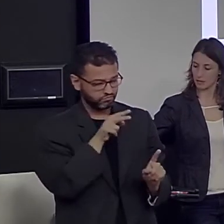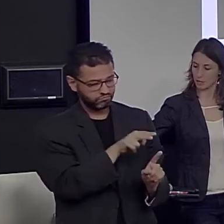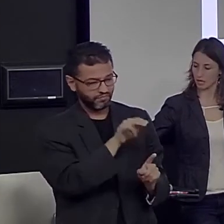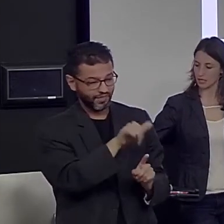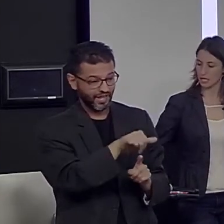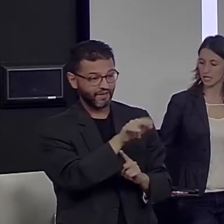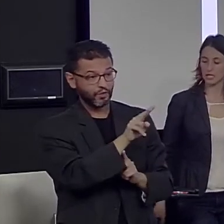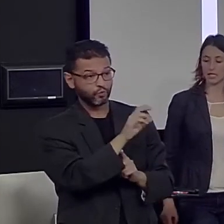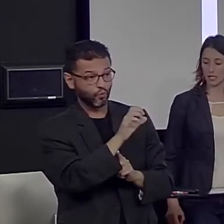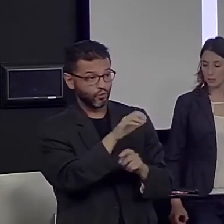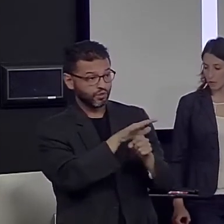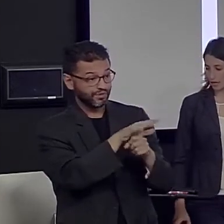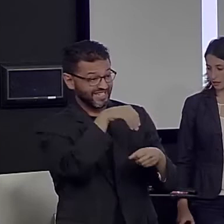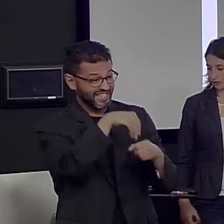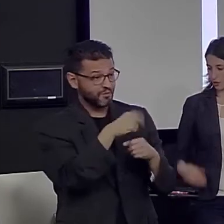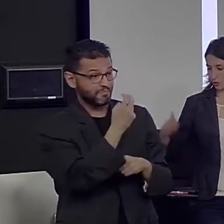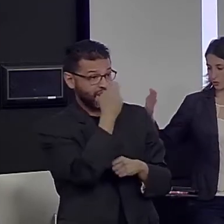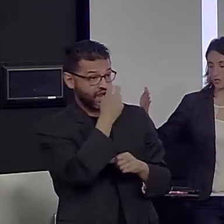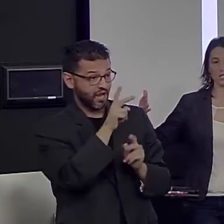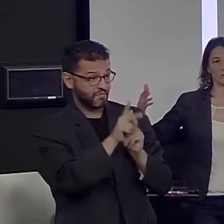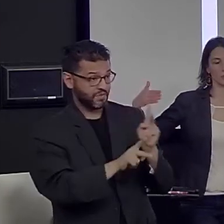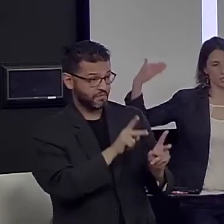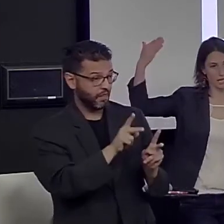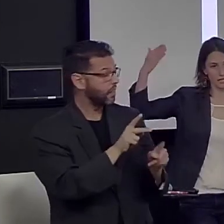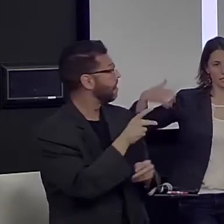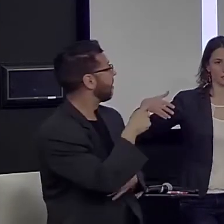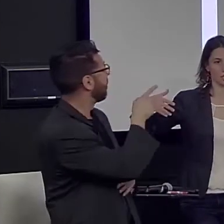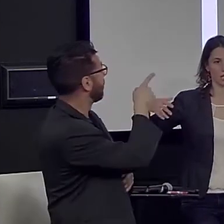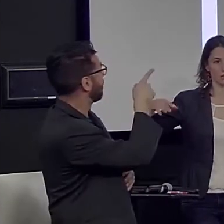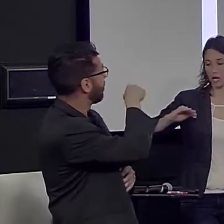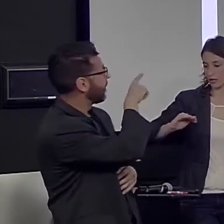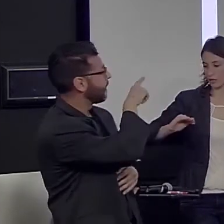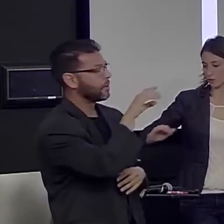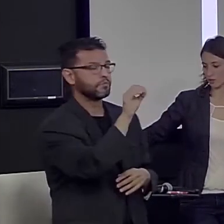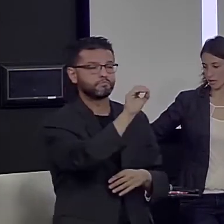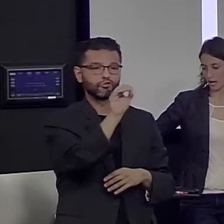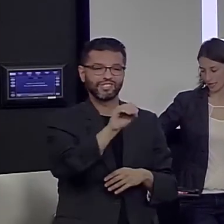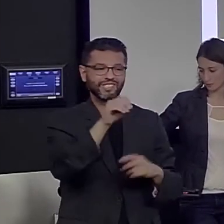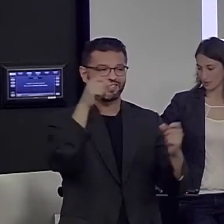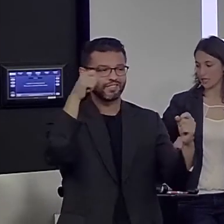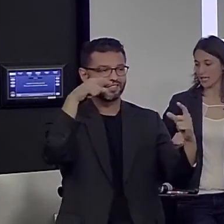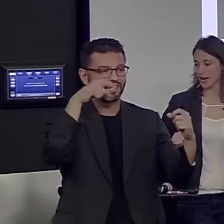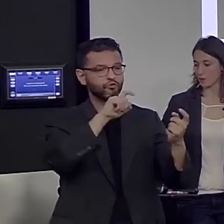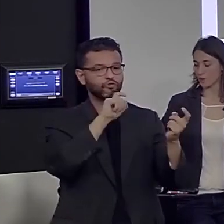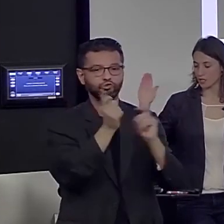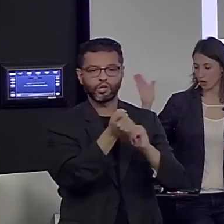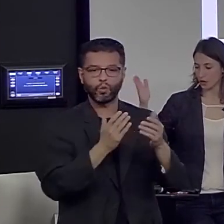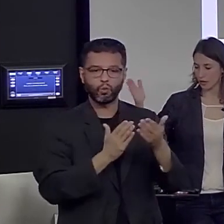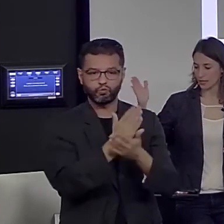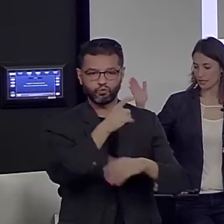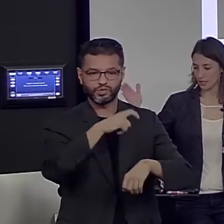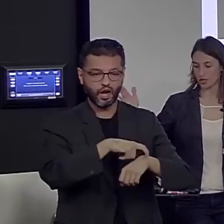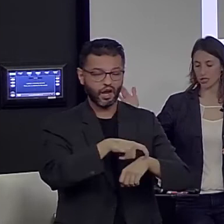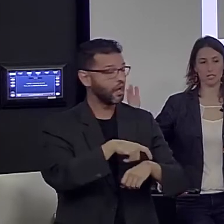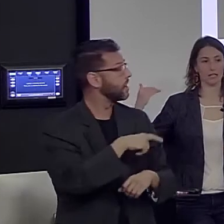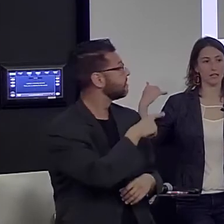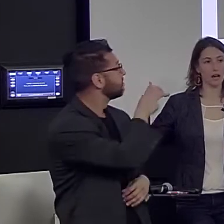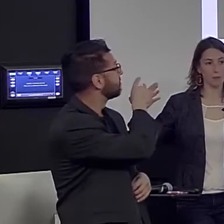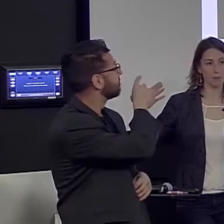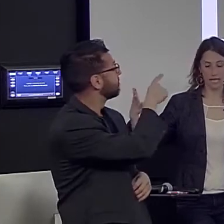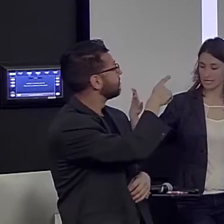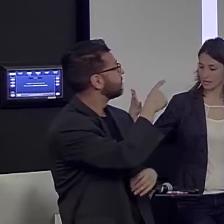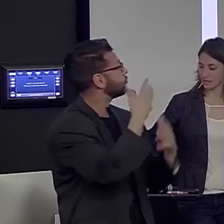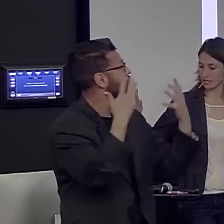sighted subjects, in the blind individual, so this is percent signal change plotted over time, the dark red condition is